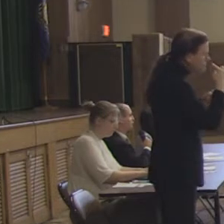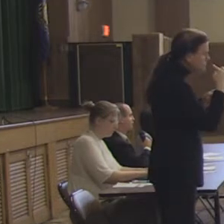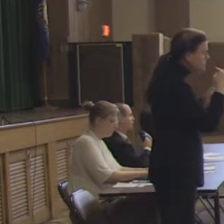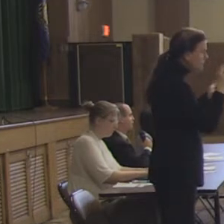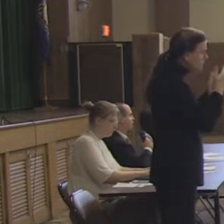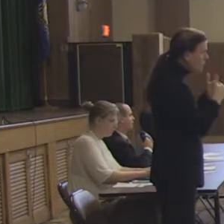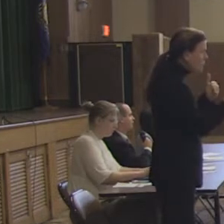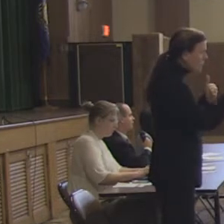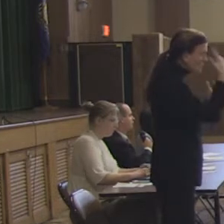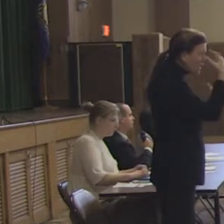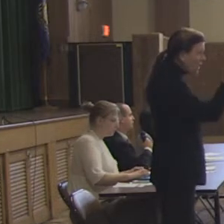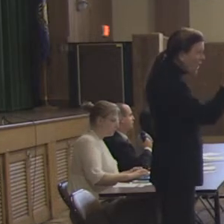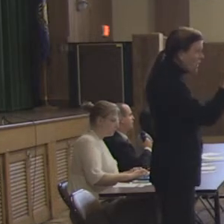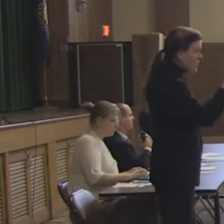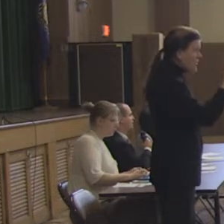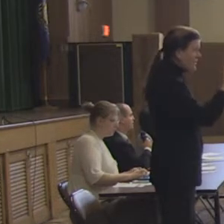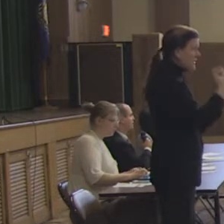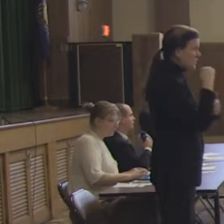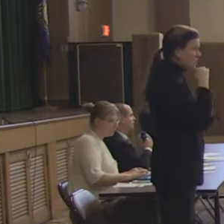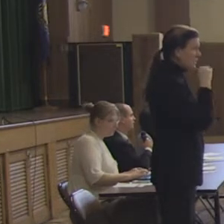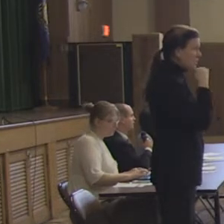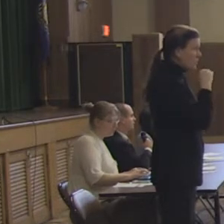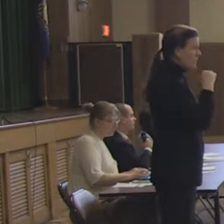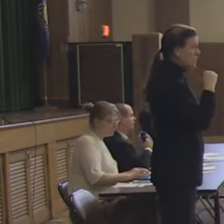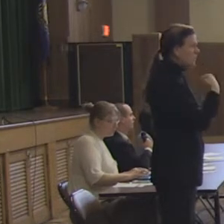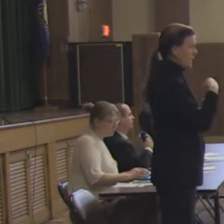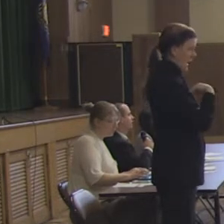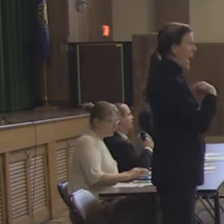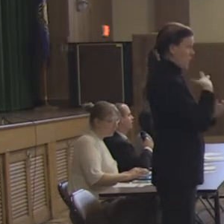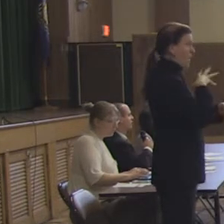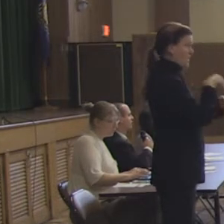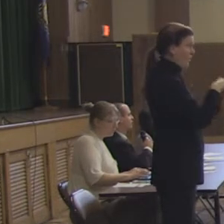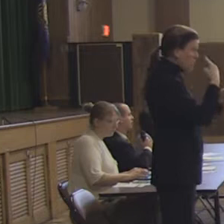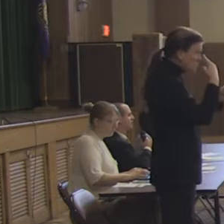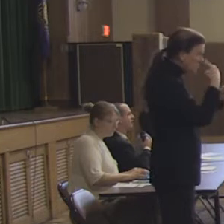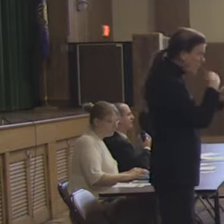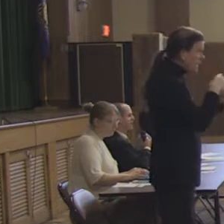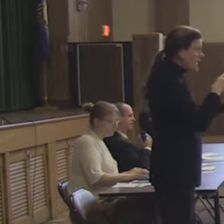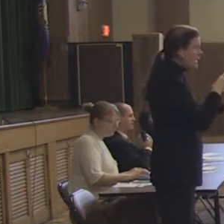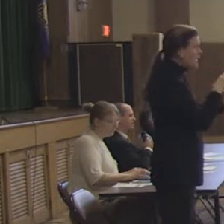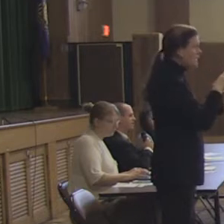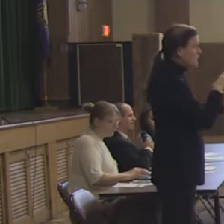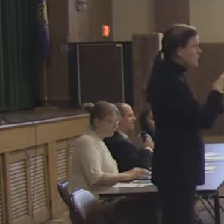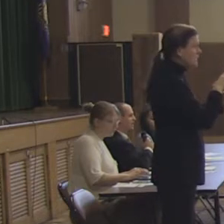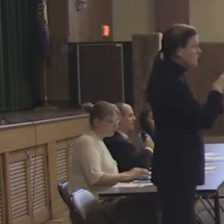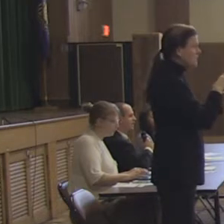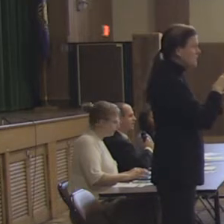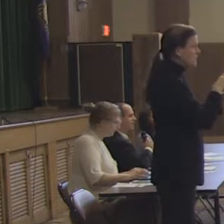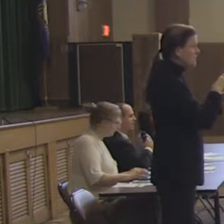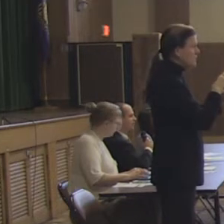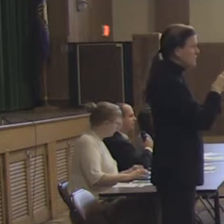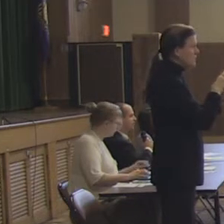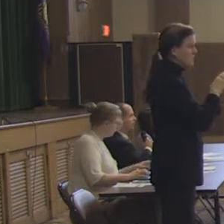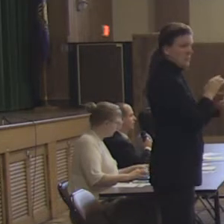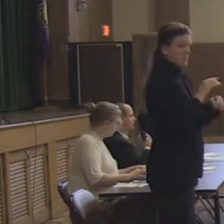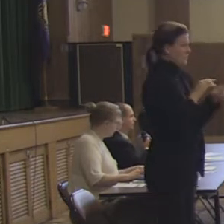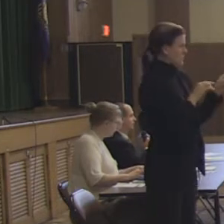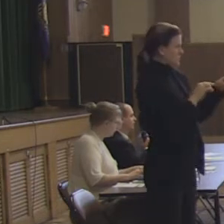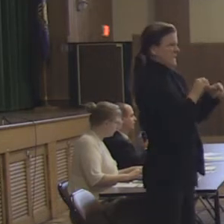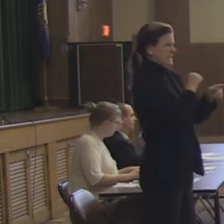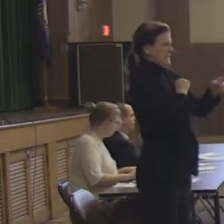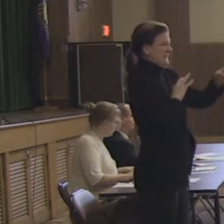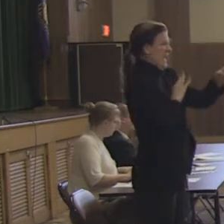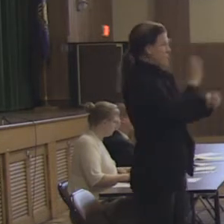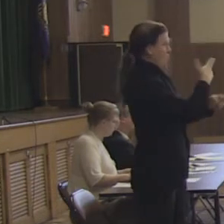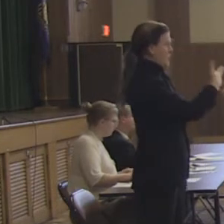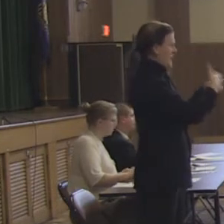moving forward with mental health care, especially in Milwaukee, is a conversation I want to be a part of. So I'd ask if it's possible just to check in with my staff at the door, and we can